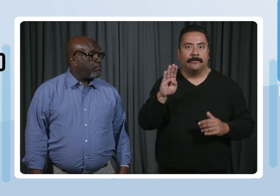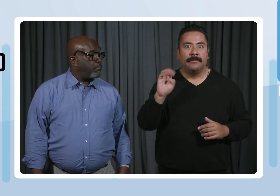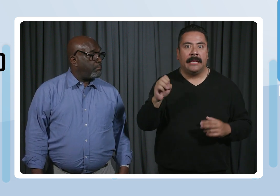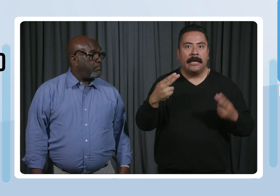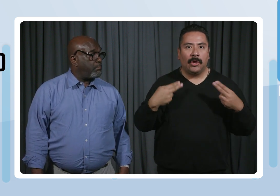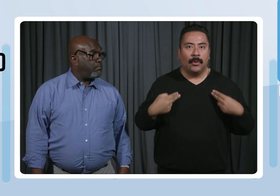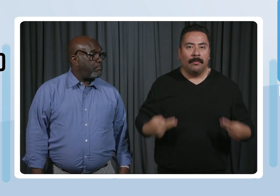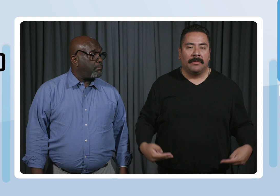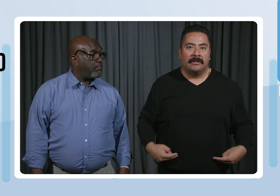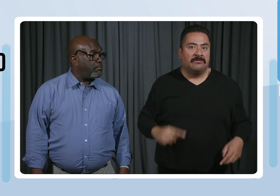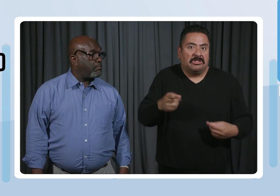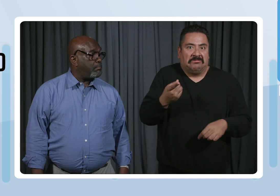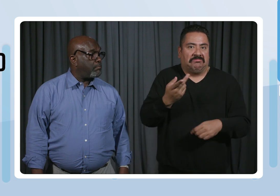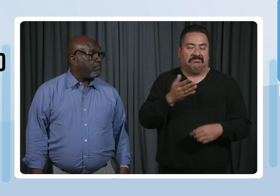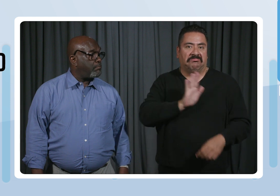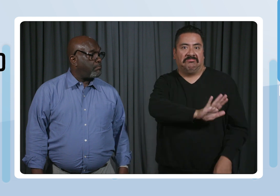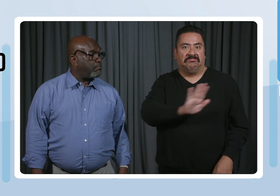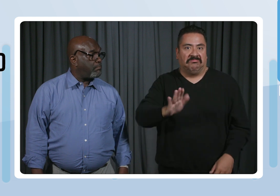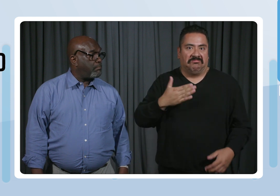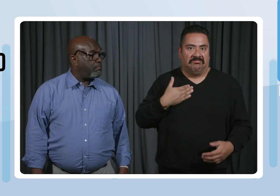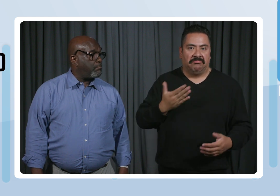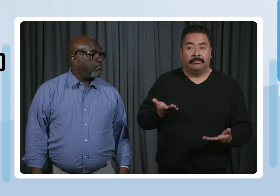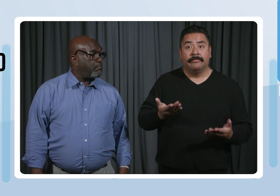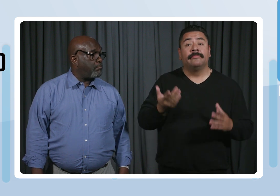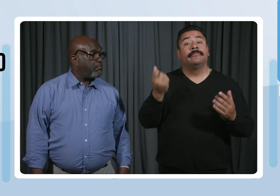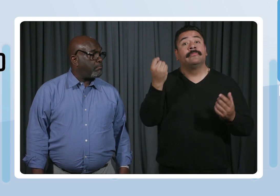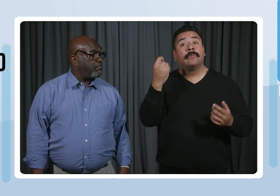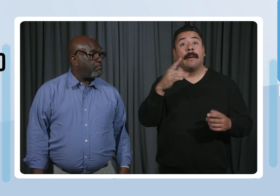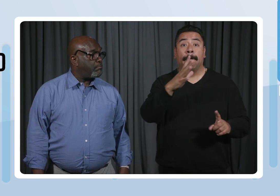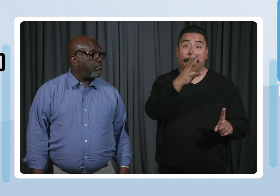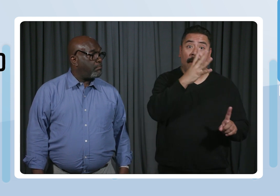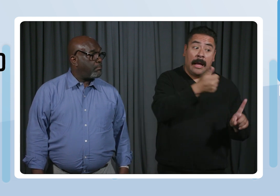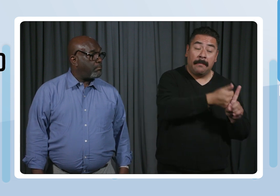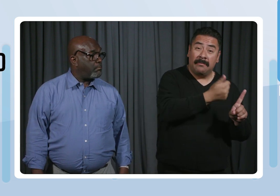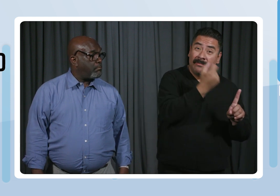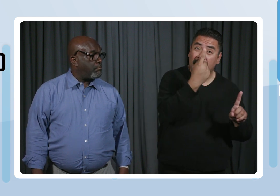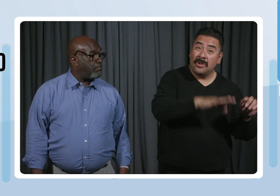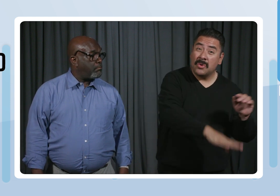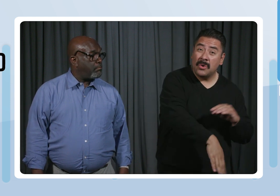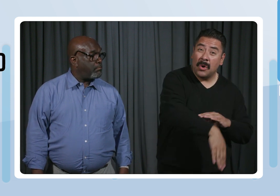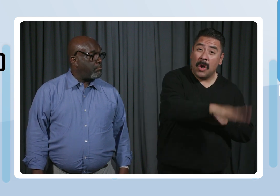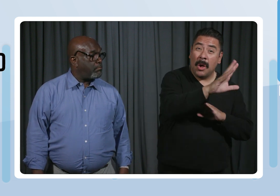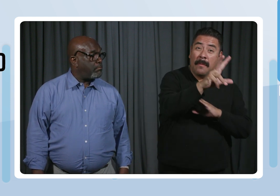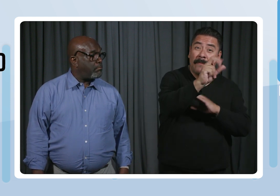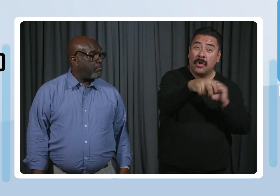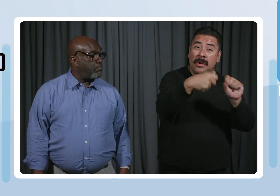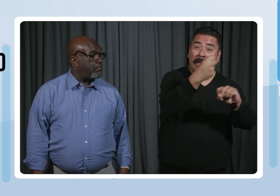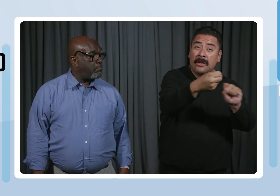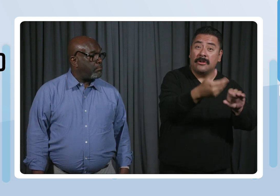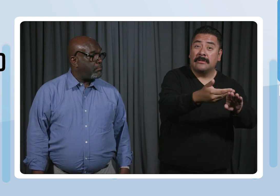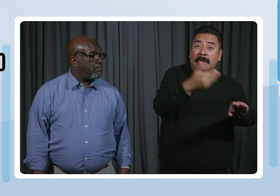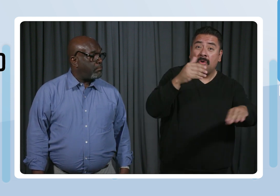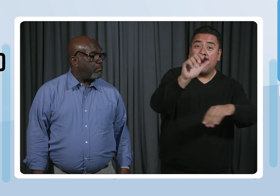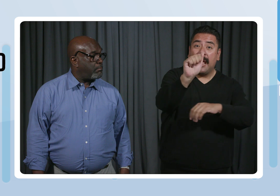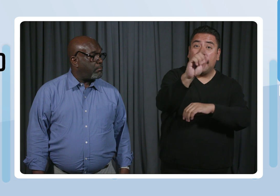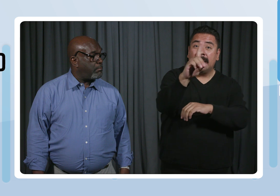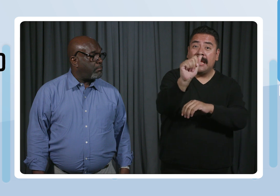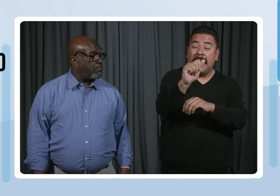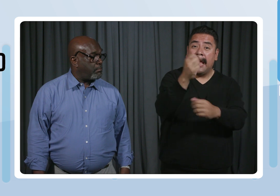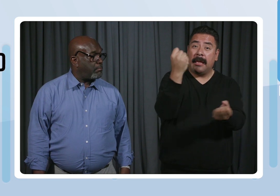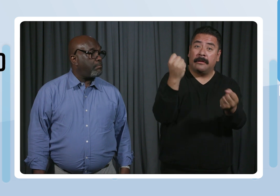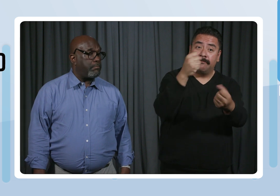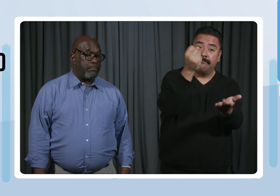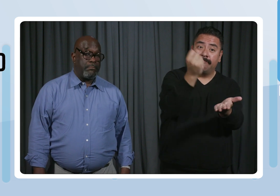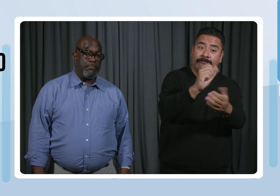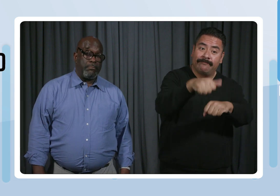a human. That being said, my mom grew up 30 years pre-ADA, and then